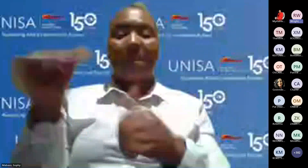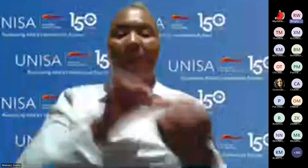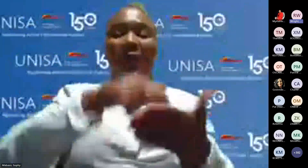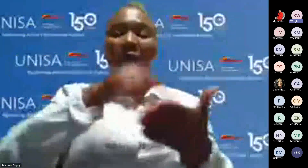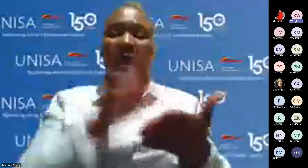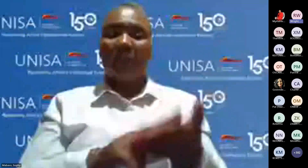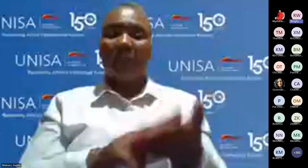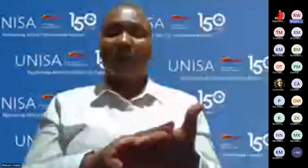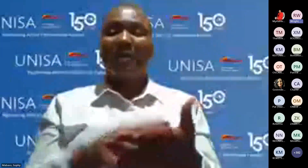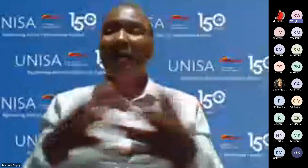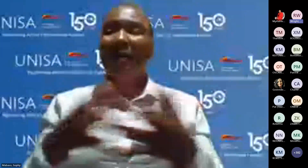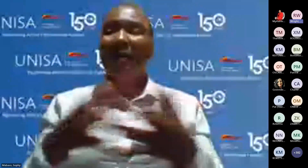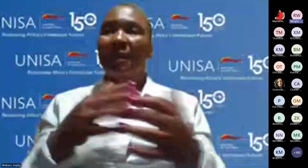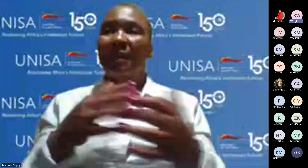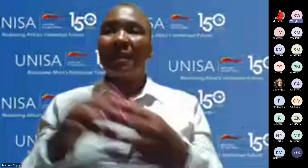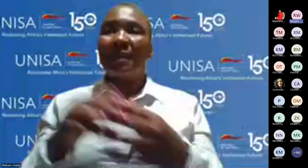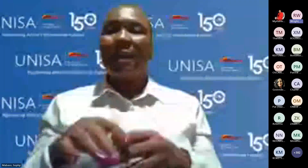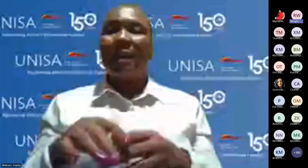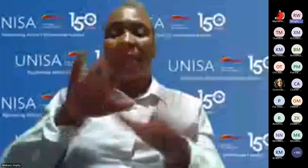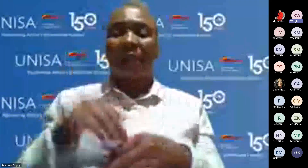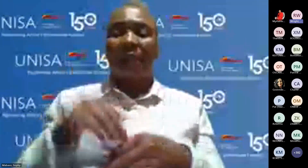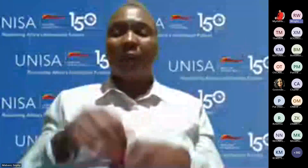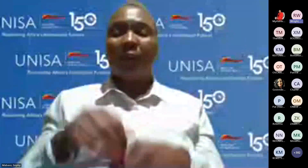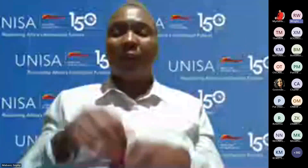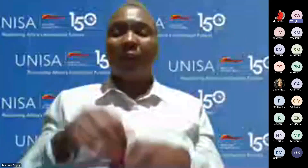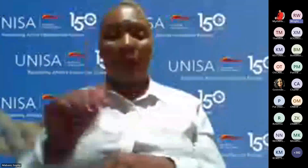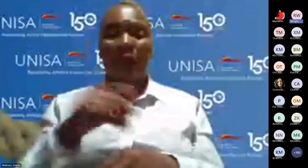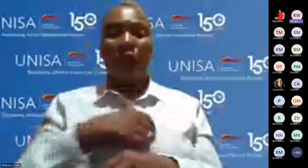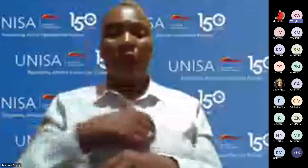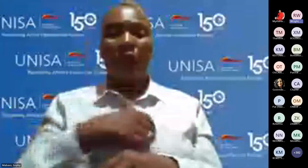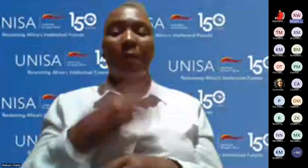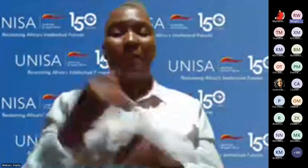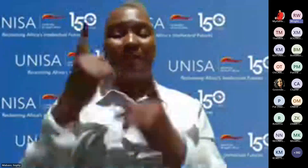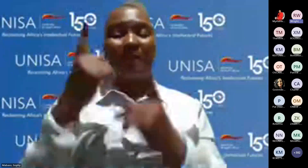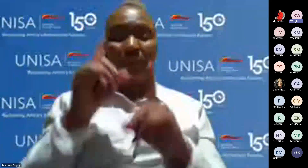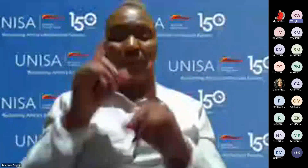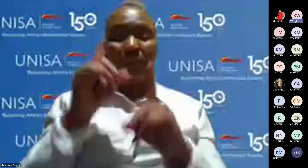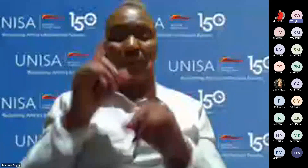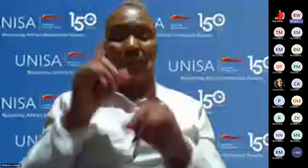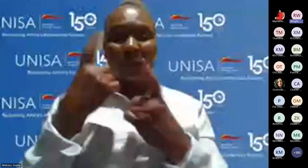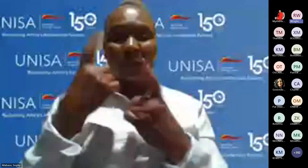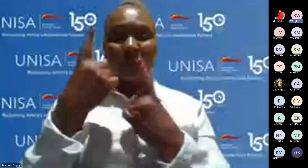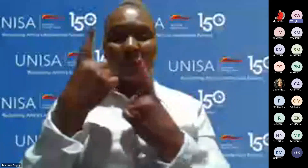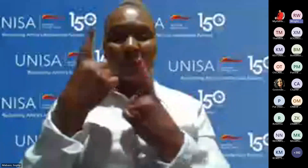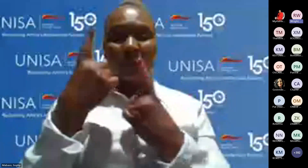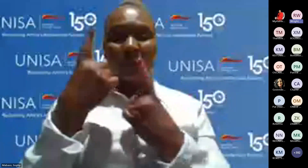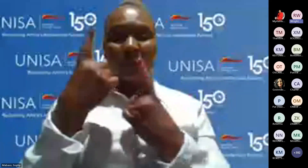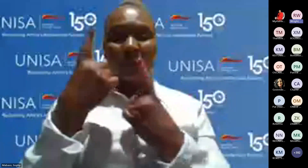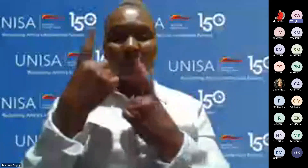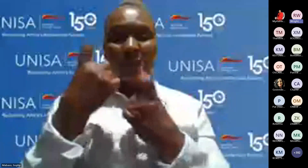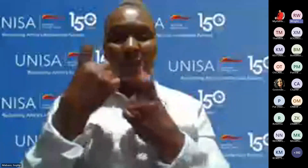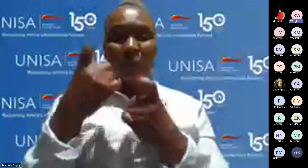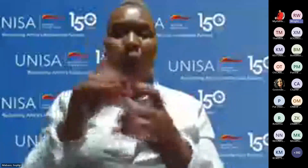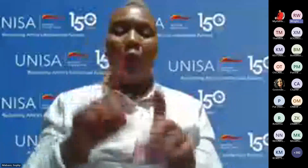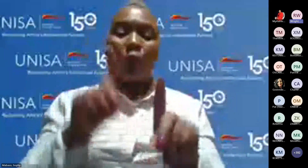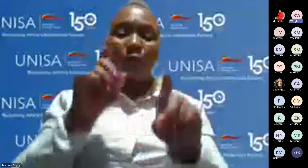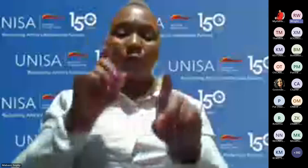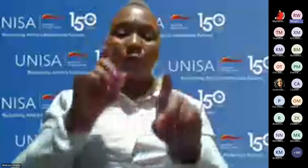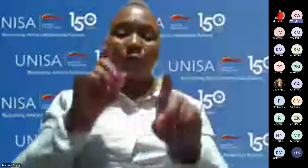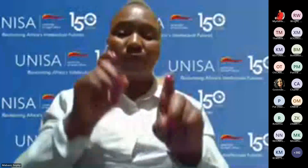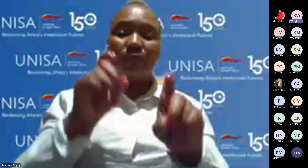will ask you, and then it's going to ask you to take pictures of your script. So if you wrote it out by hand, you take pictures of